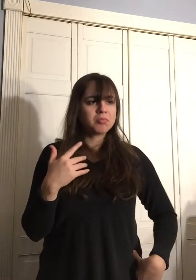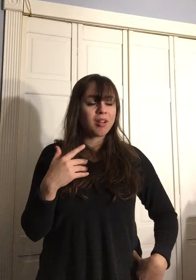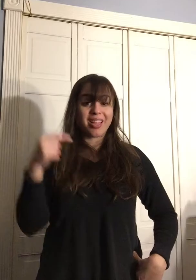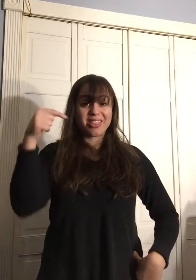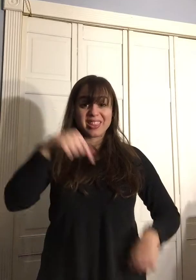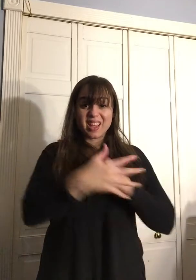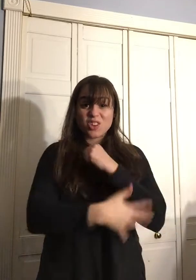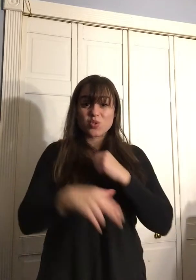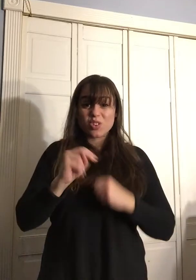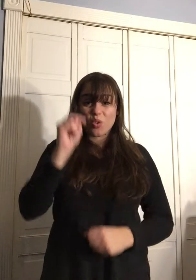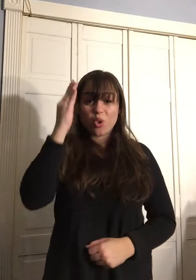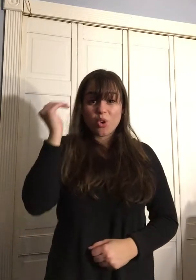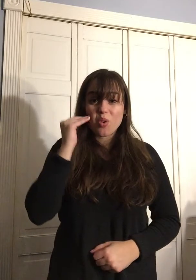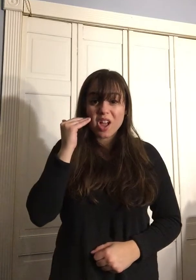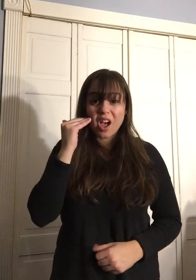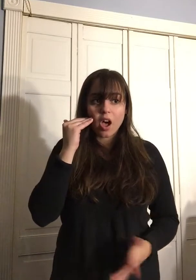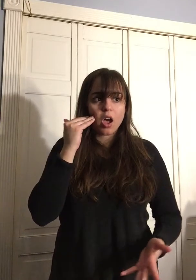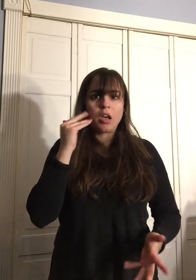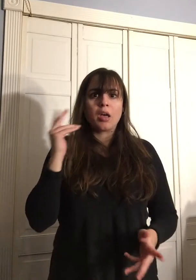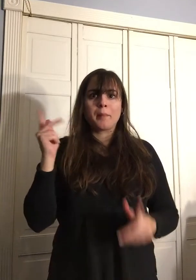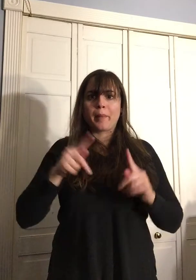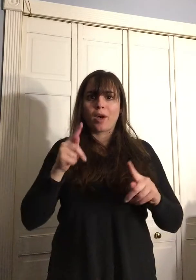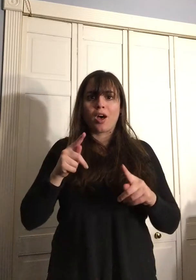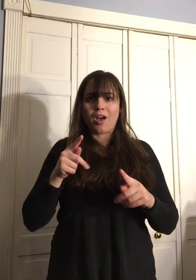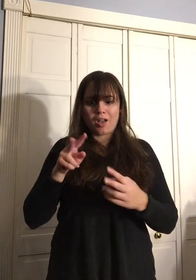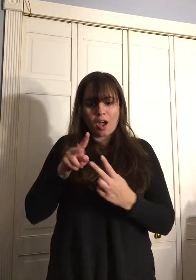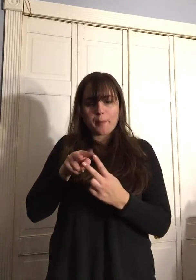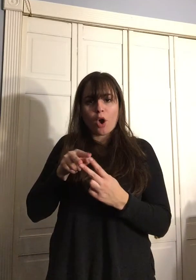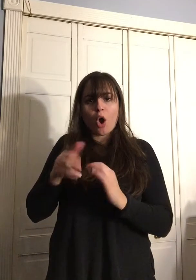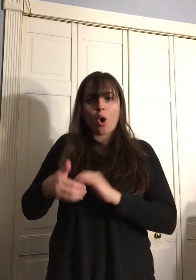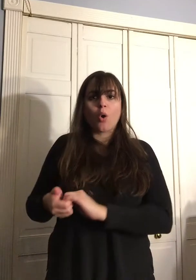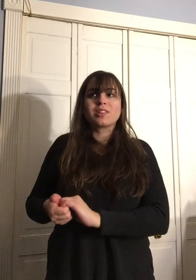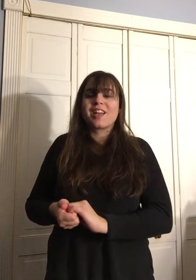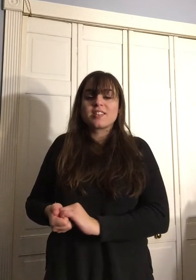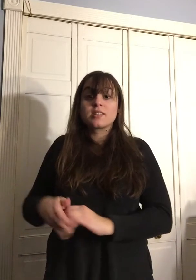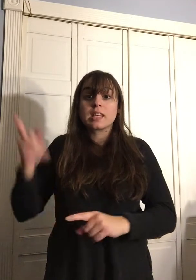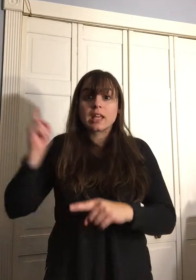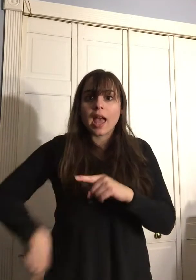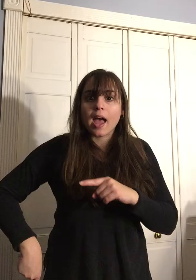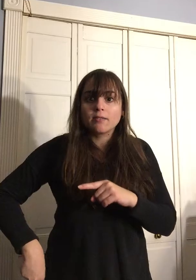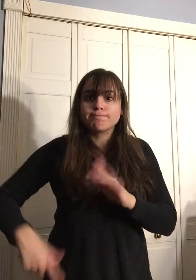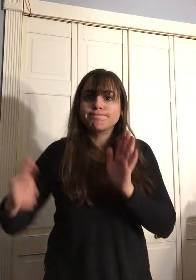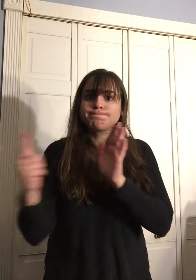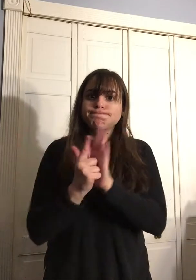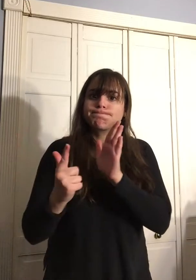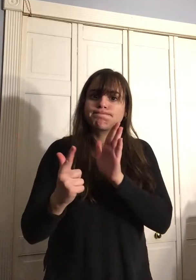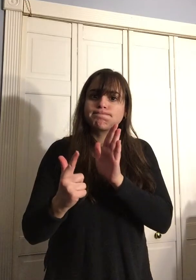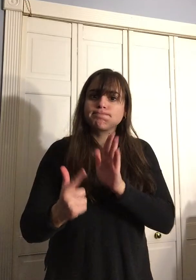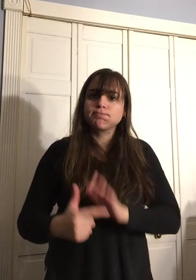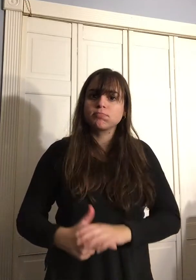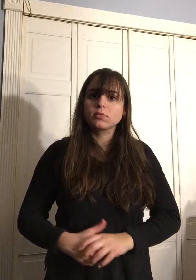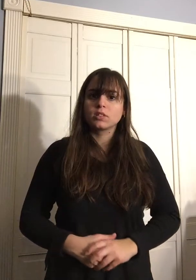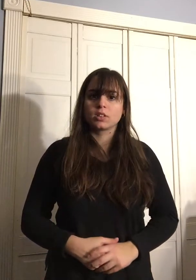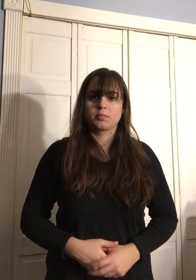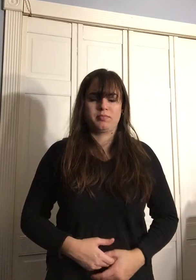This is the country where young couples are not even allowed to hold hands in public. I had no idea where